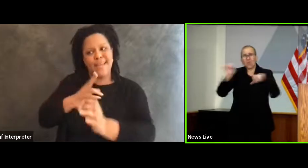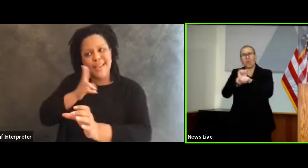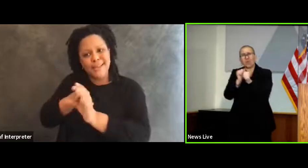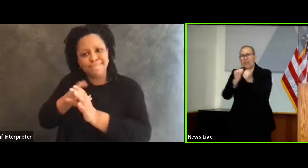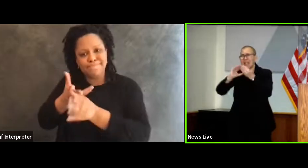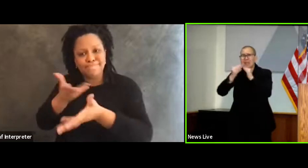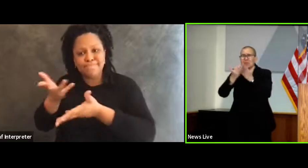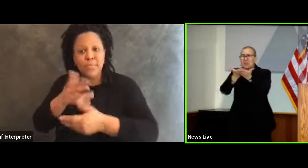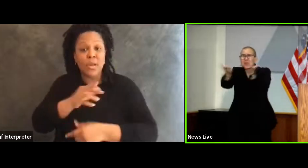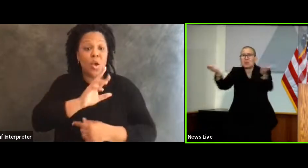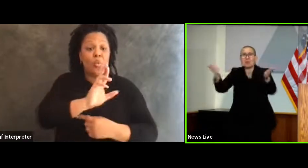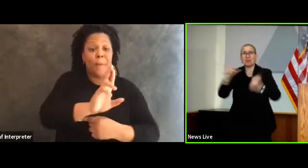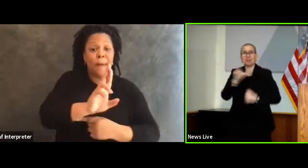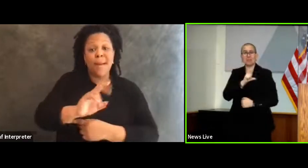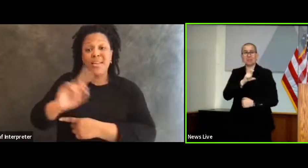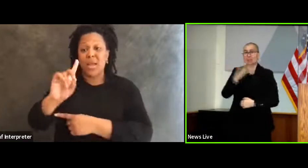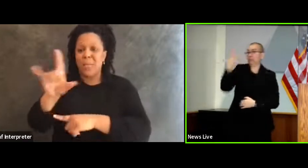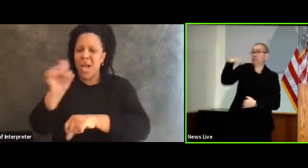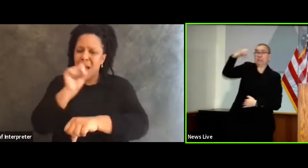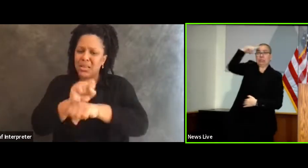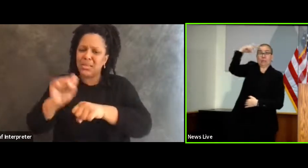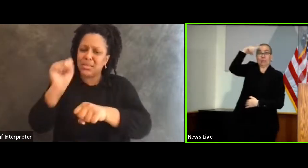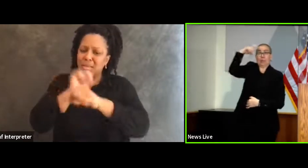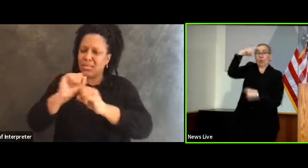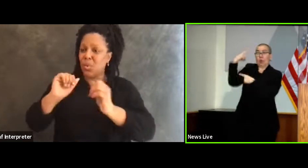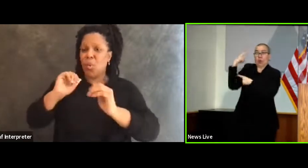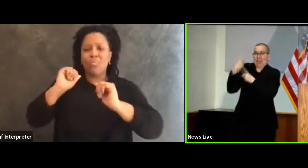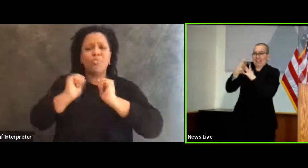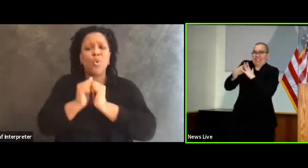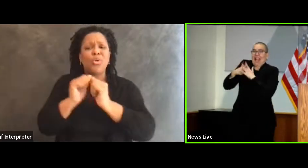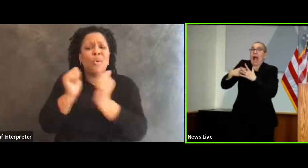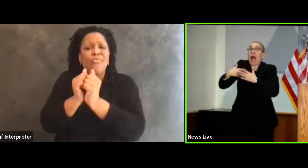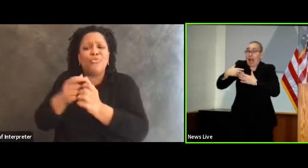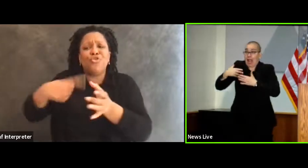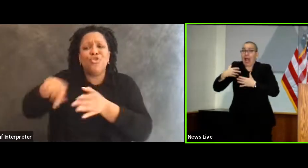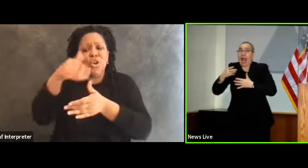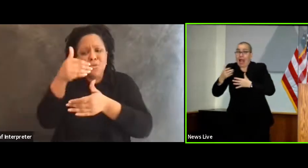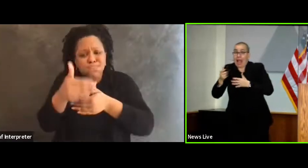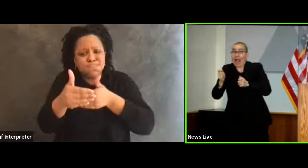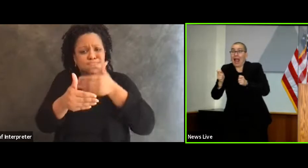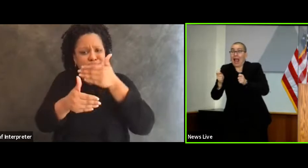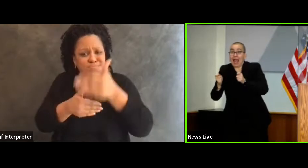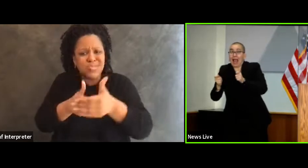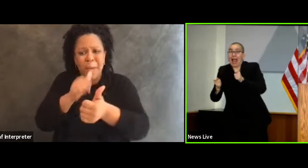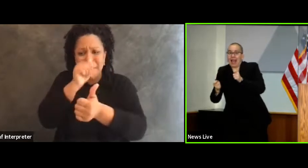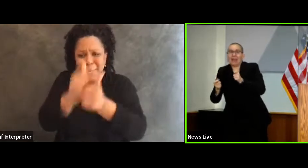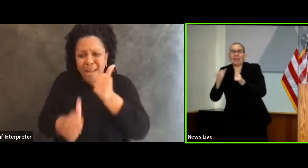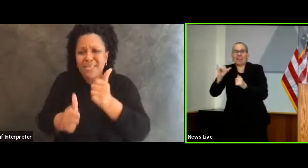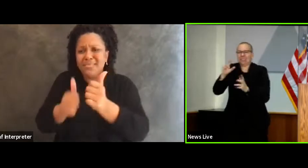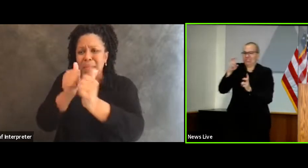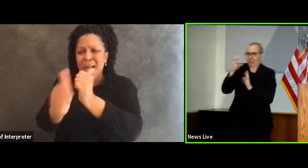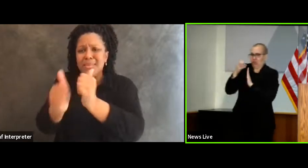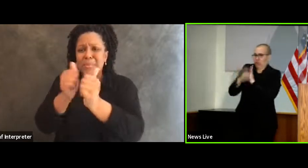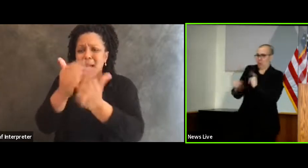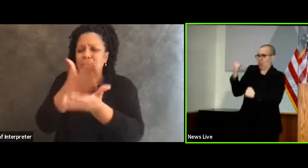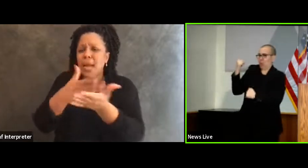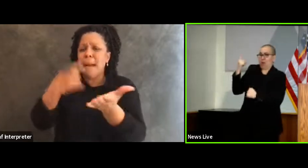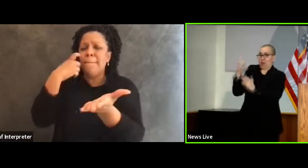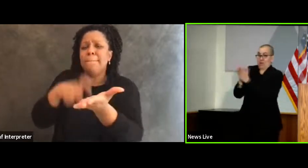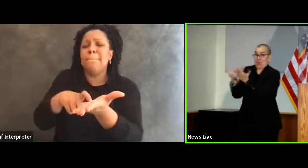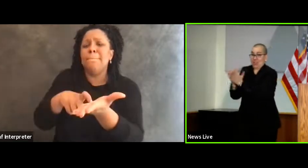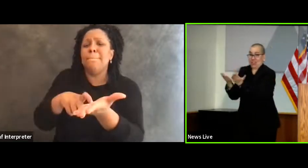enforcement last summer to take some steps forward, and we all acknowledged that was chapter 1, and chapter 2 was yet to be